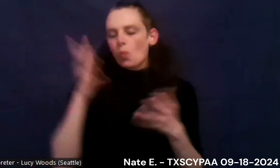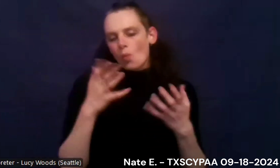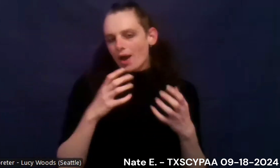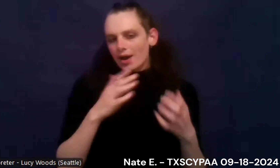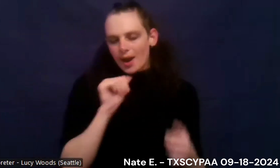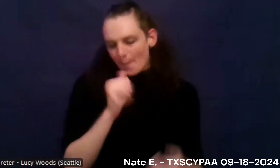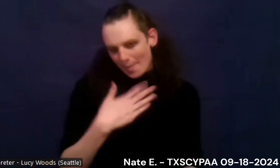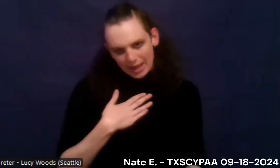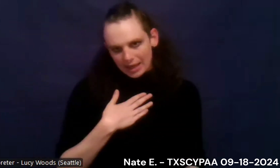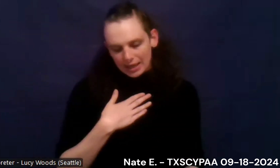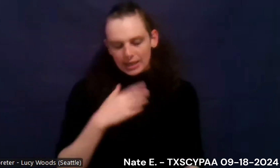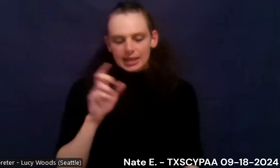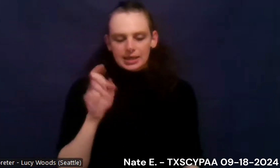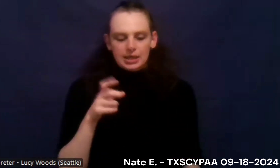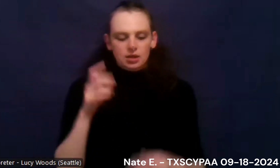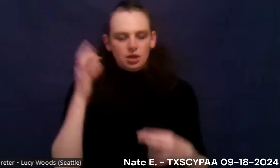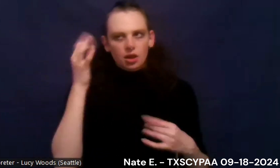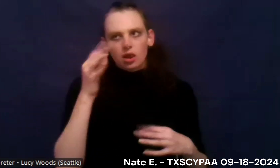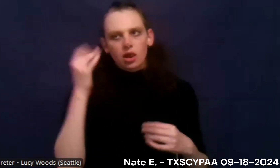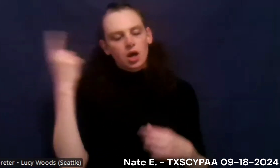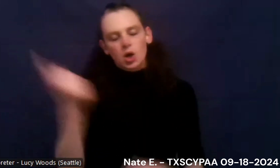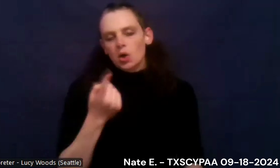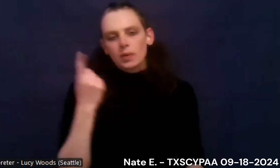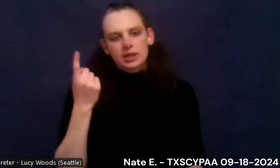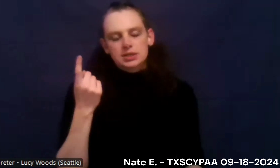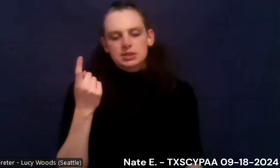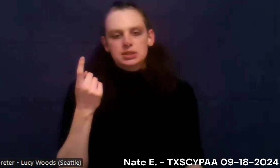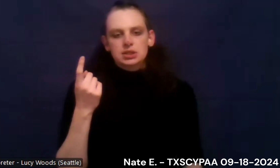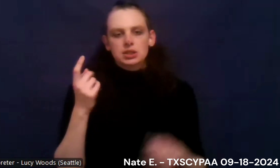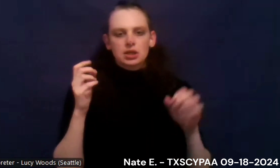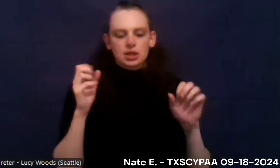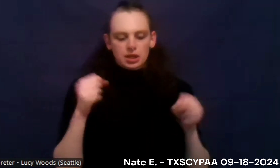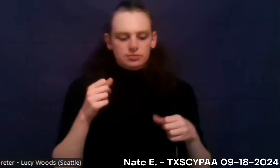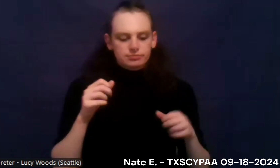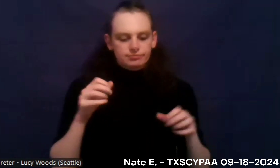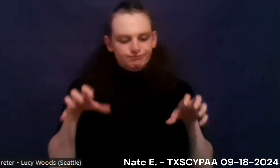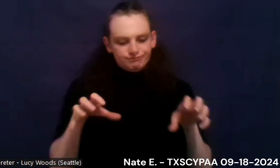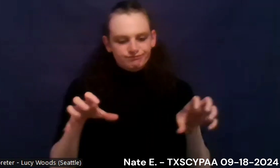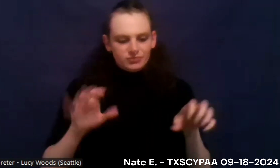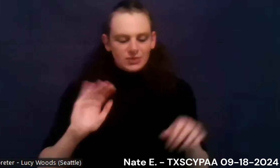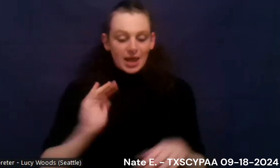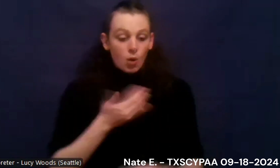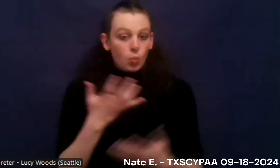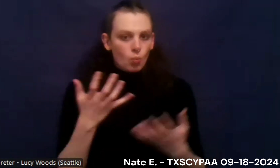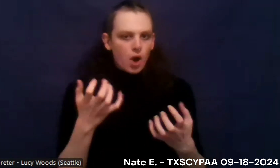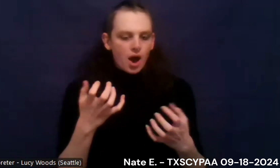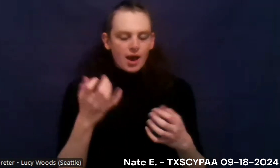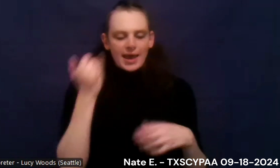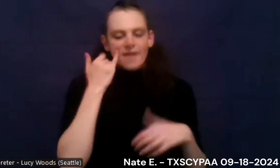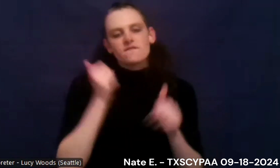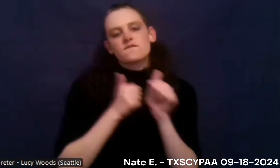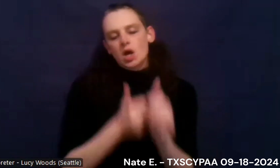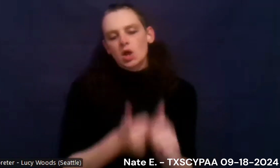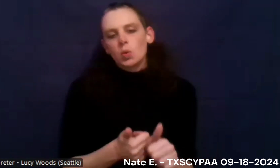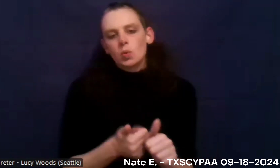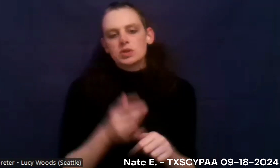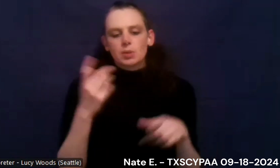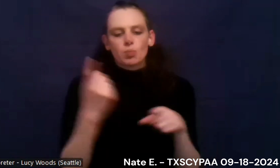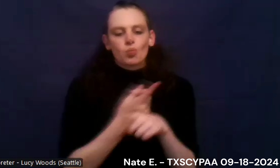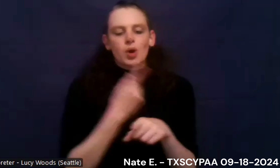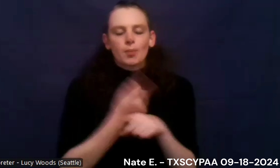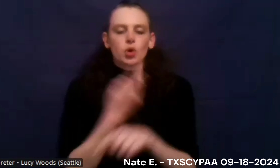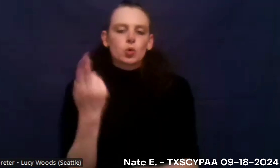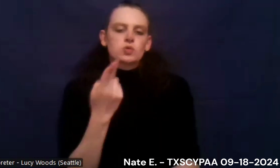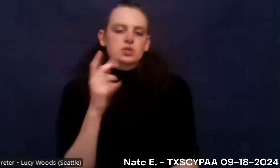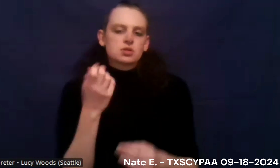must go with us constantly. We can exercise our willpower along this line all we wish. It is the proper use of the will.